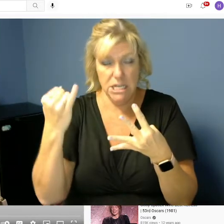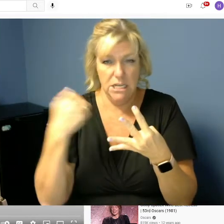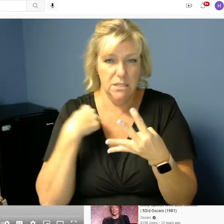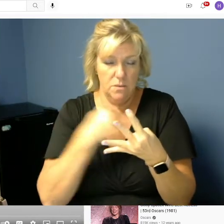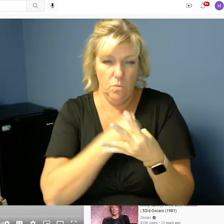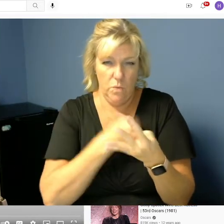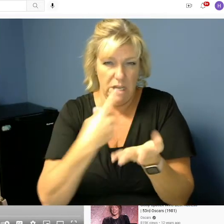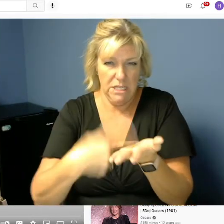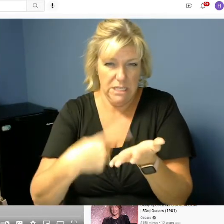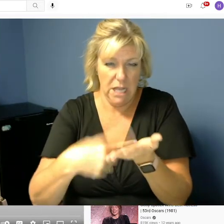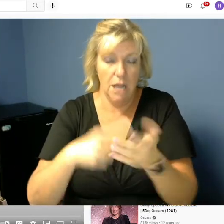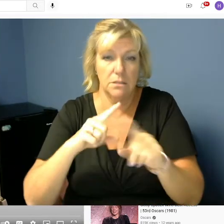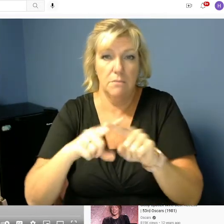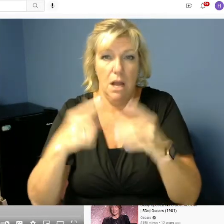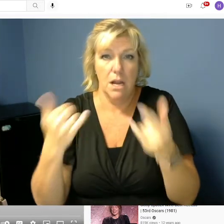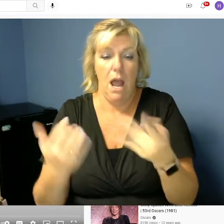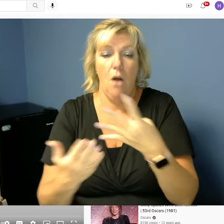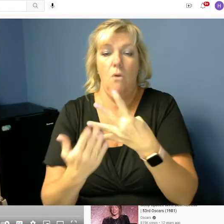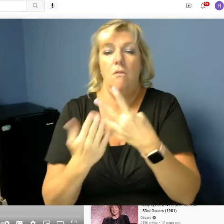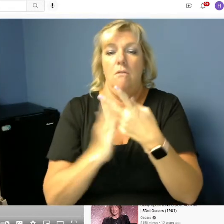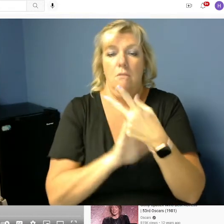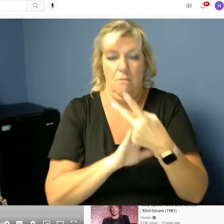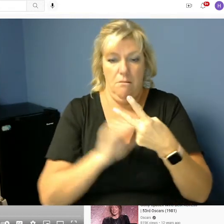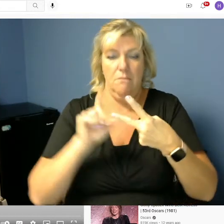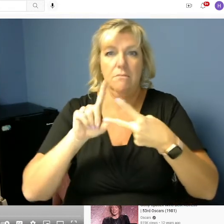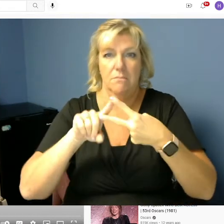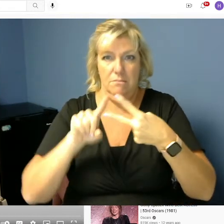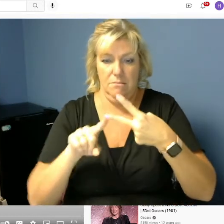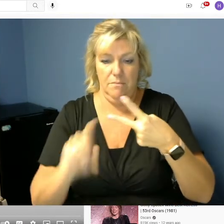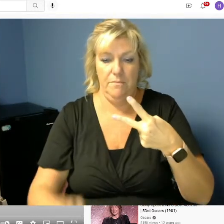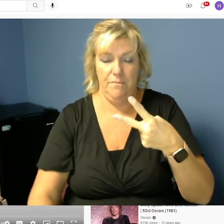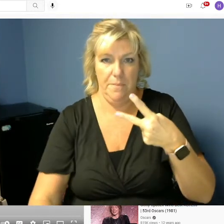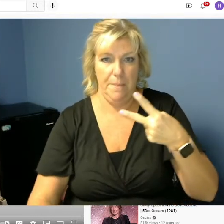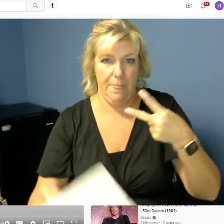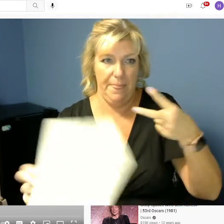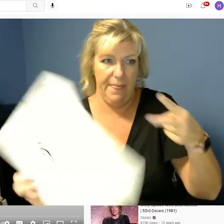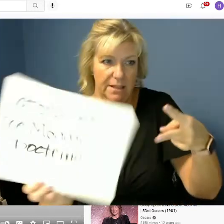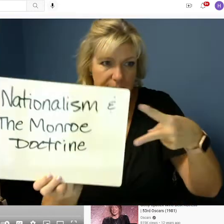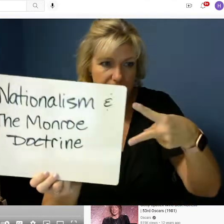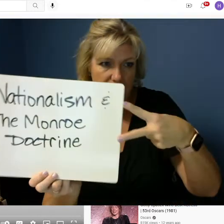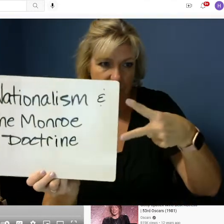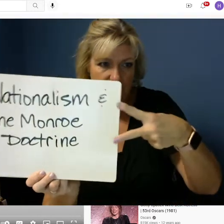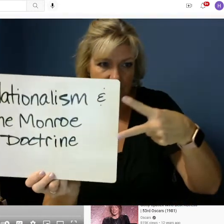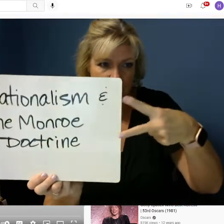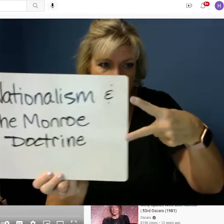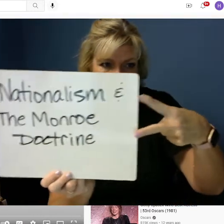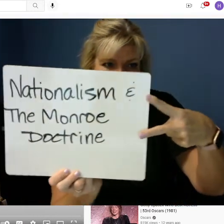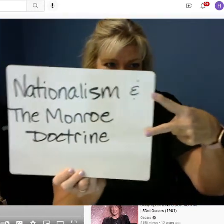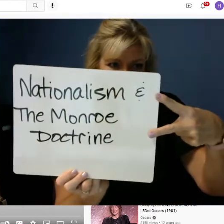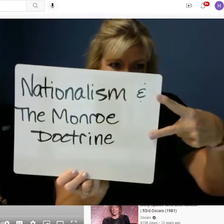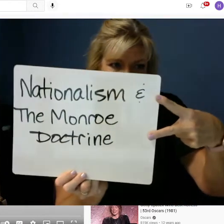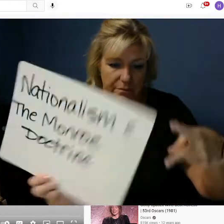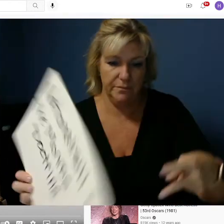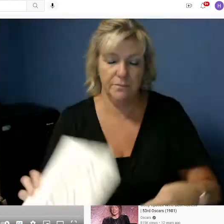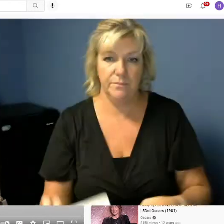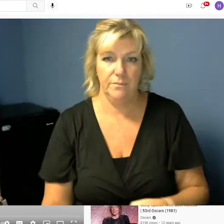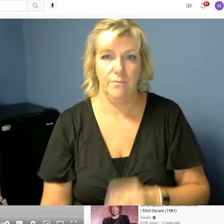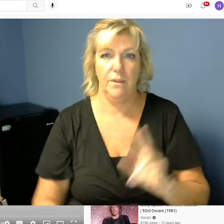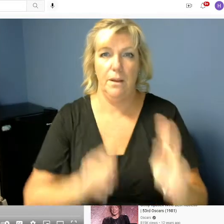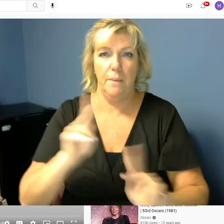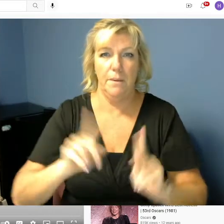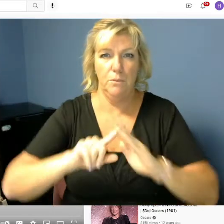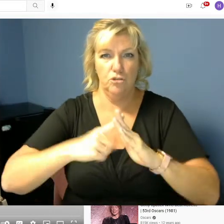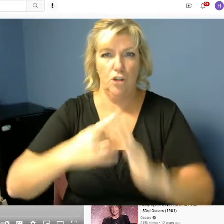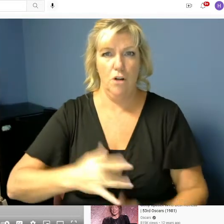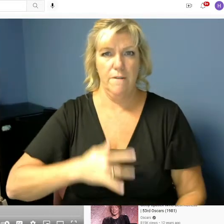the nationalism that comes as a result of it and the recognition that we need to improve our economy. So I'm looking